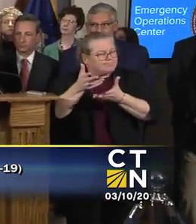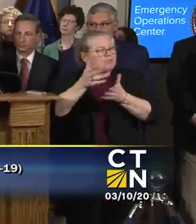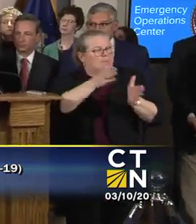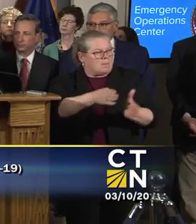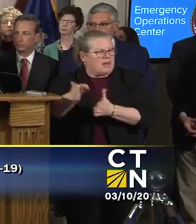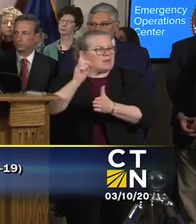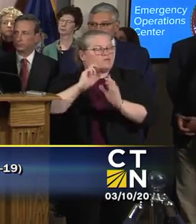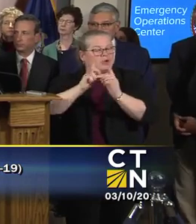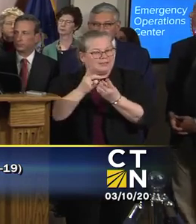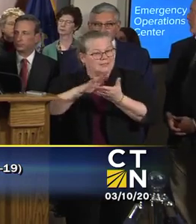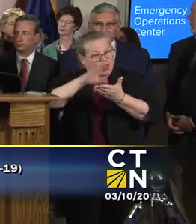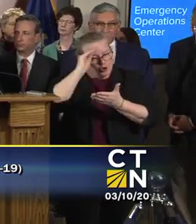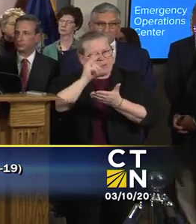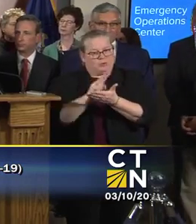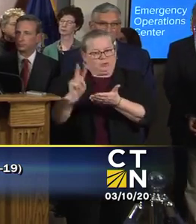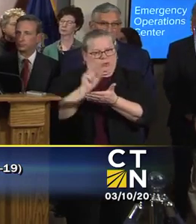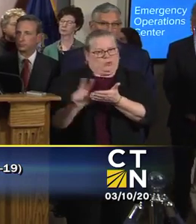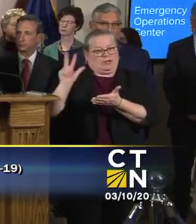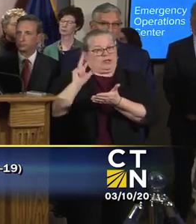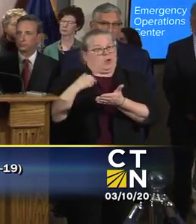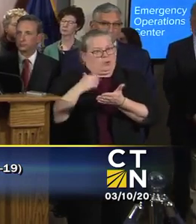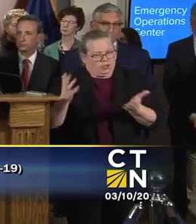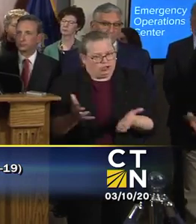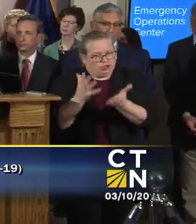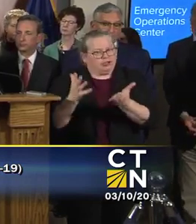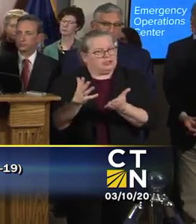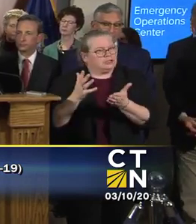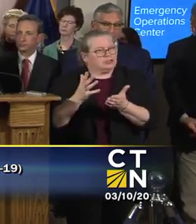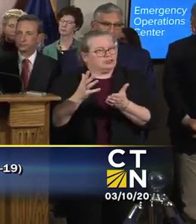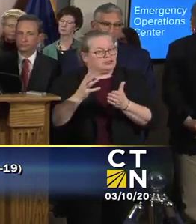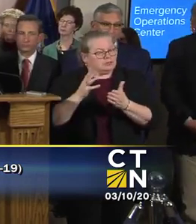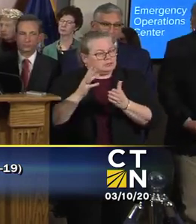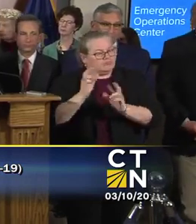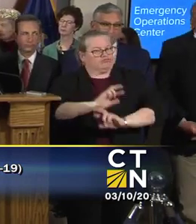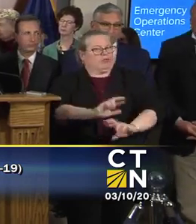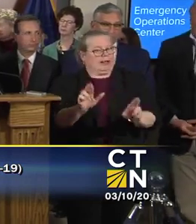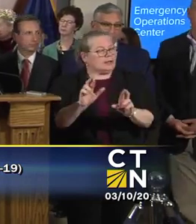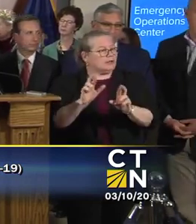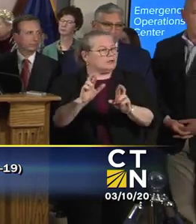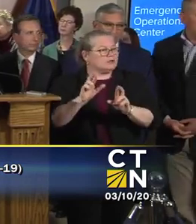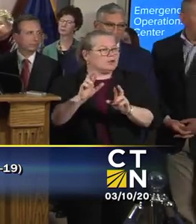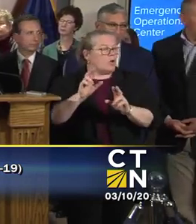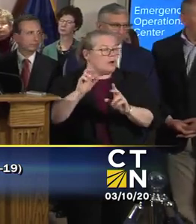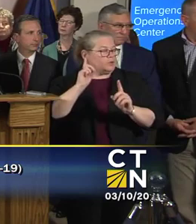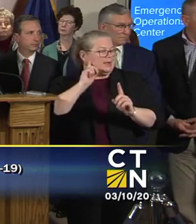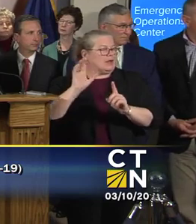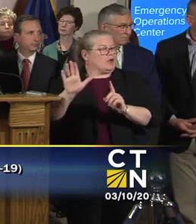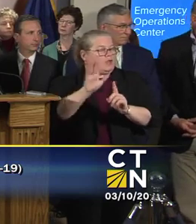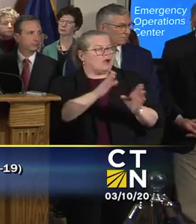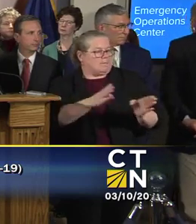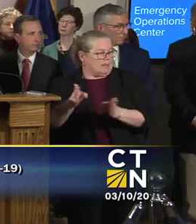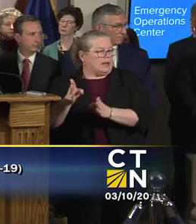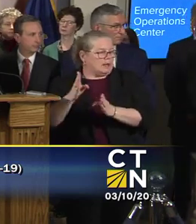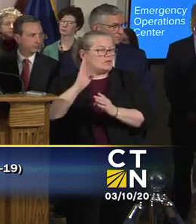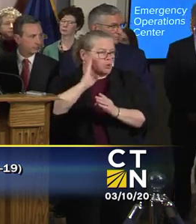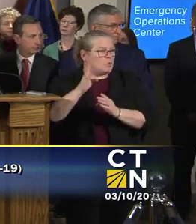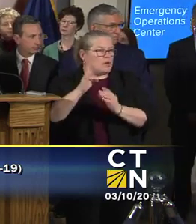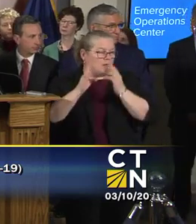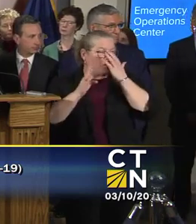them 2-3 weeks ago to engage in that process of planning it. So as we hear plans, we'll do it